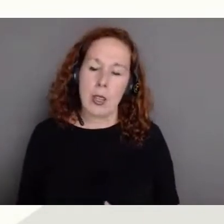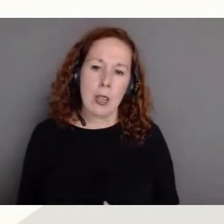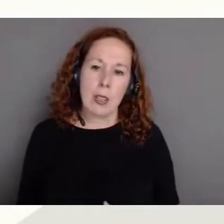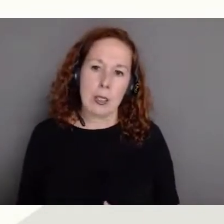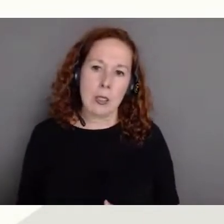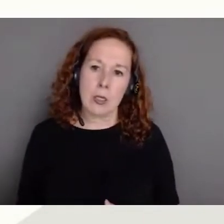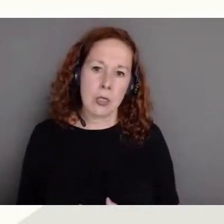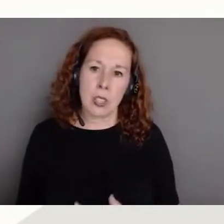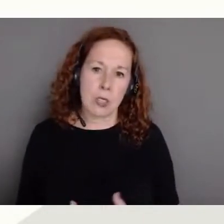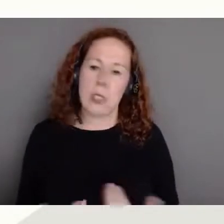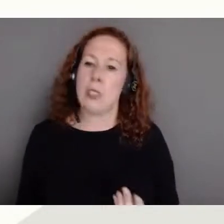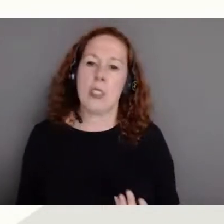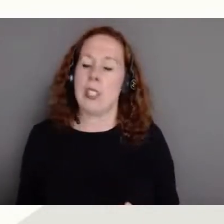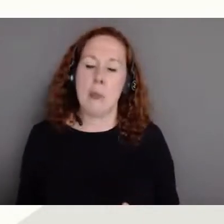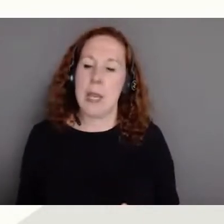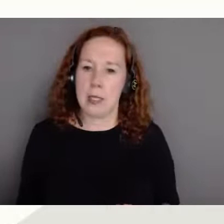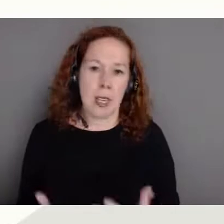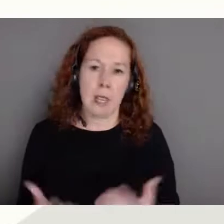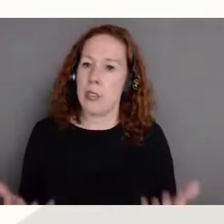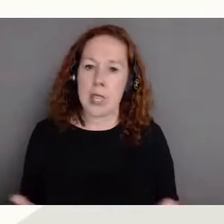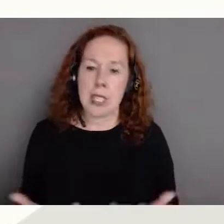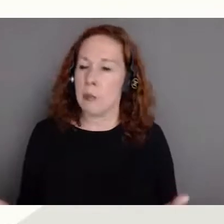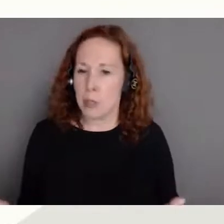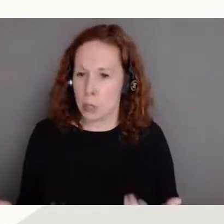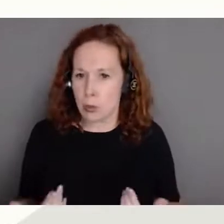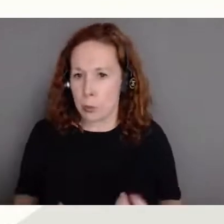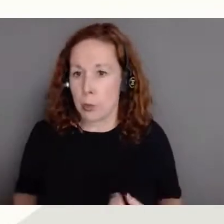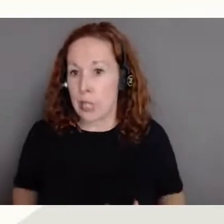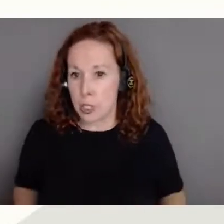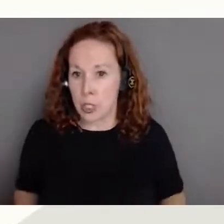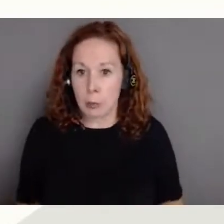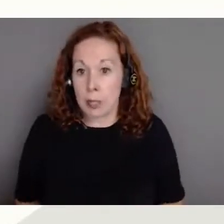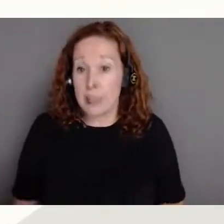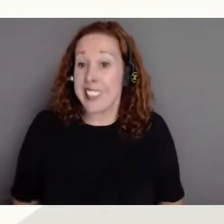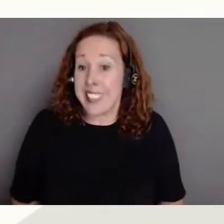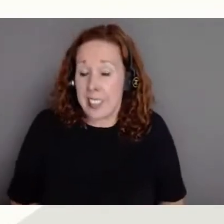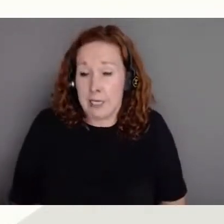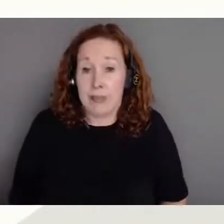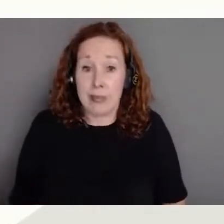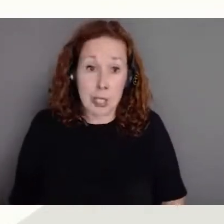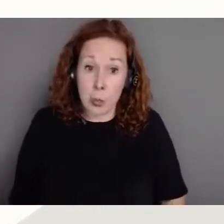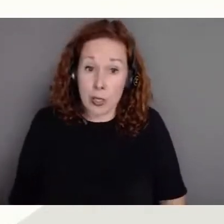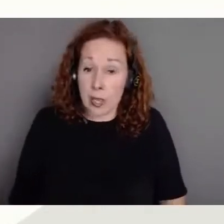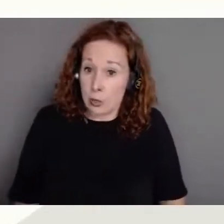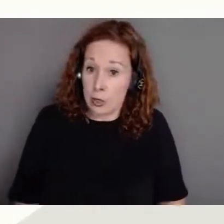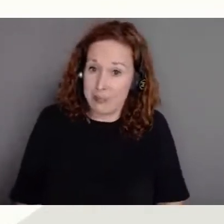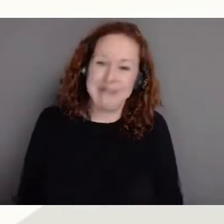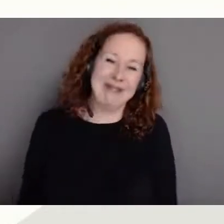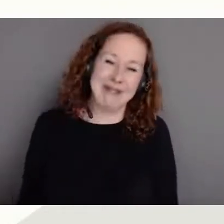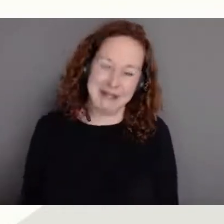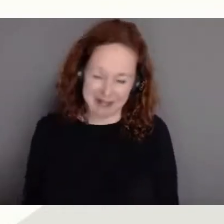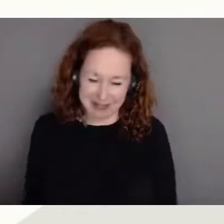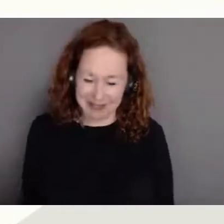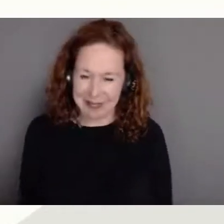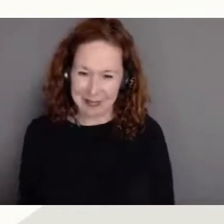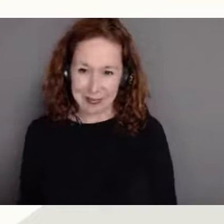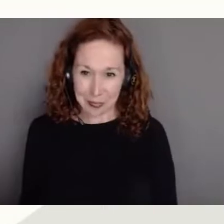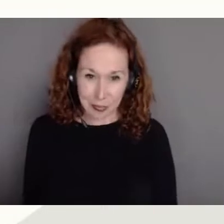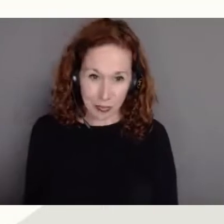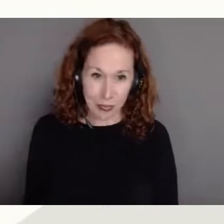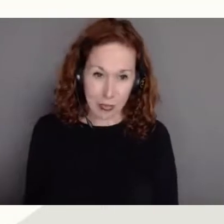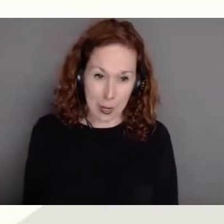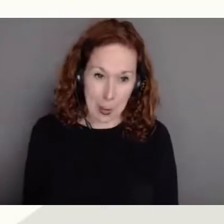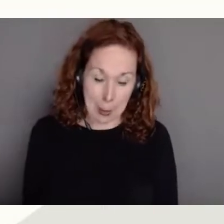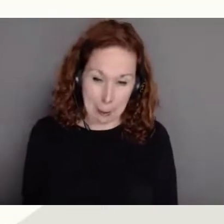language, Mhm. just was just amazing, even if I didn't pursue the profession. But luckily, Mhm. it's worked out. So when you